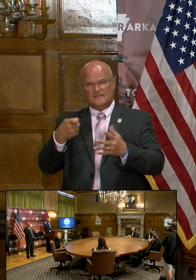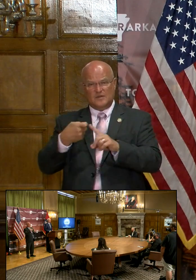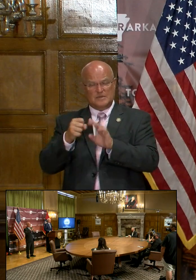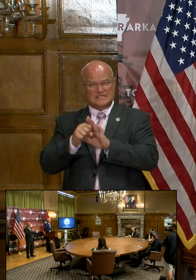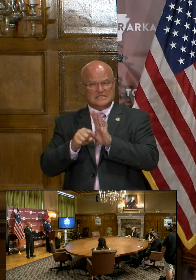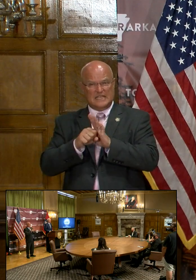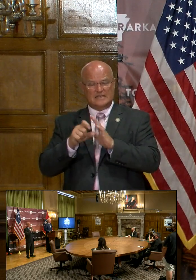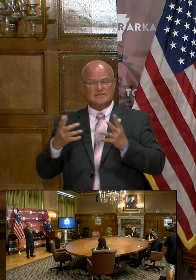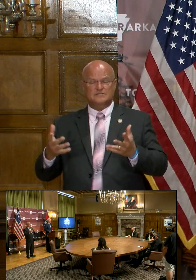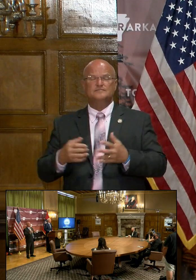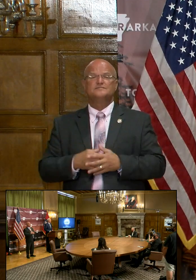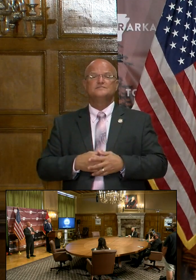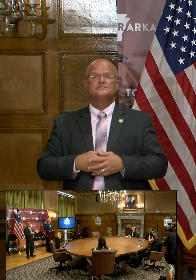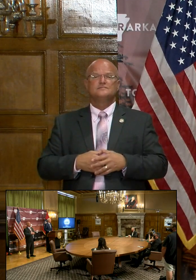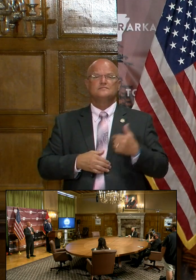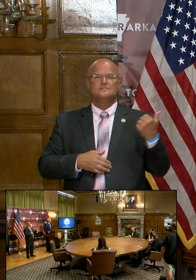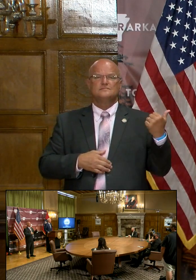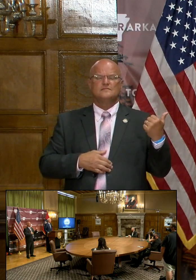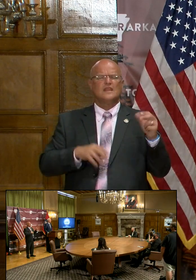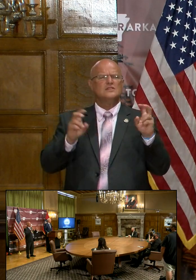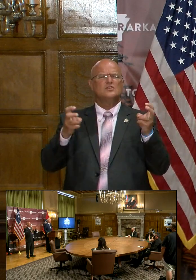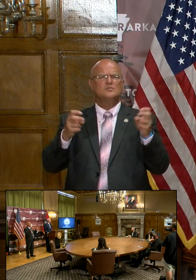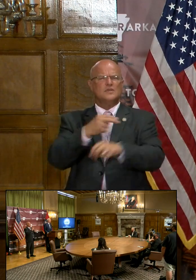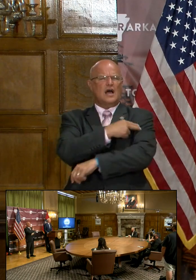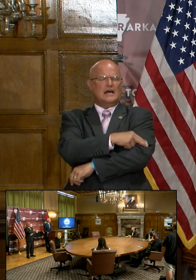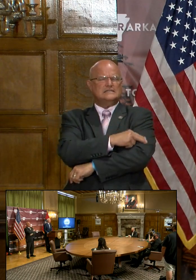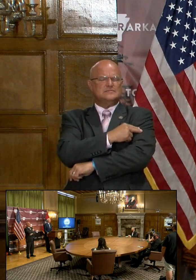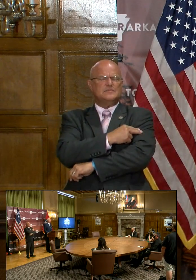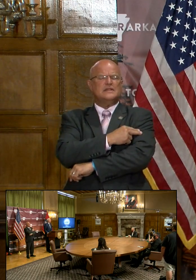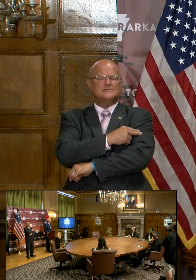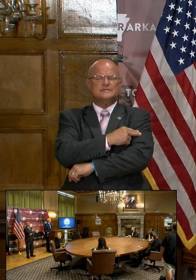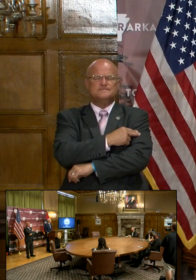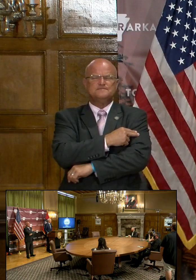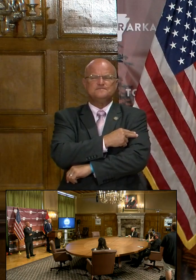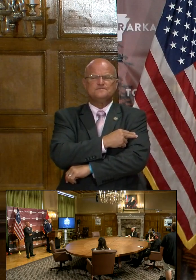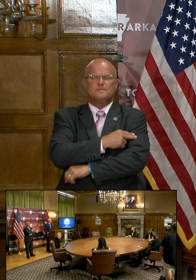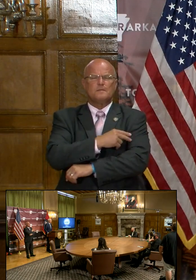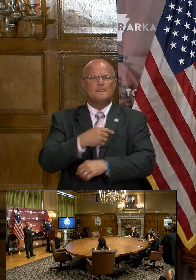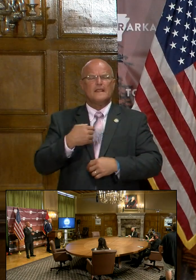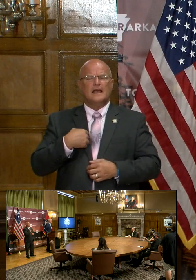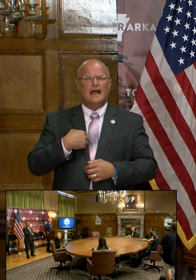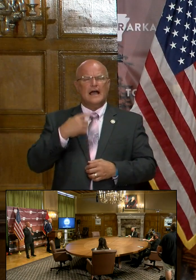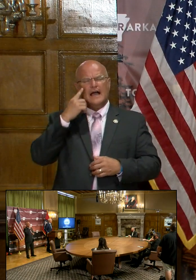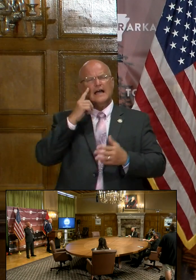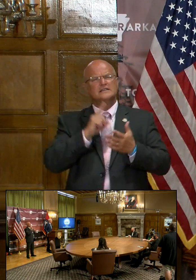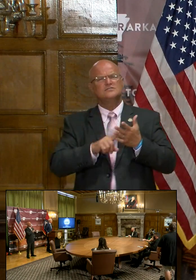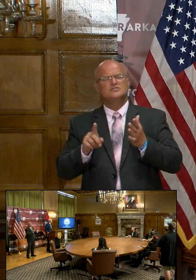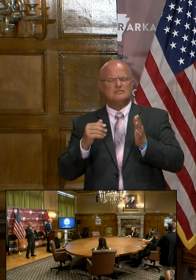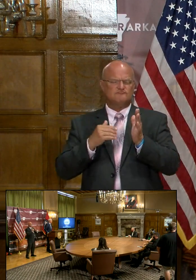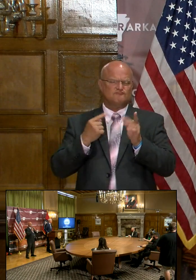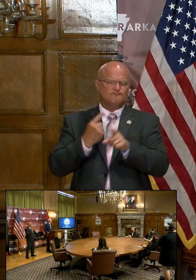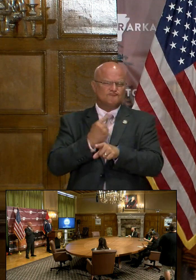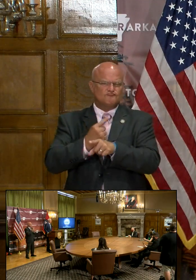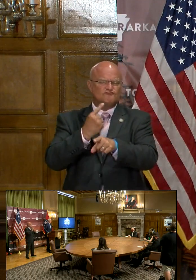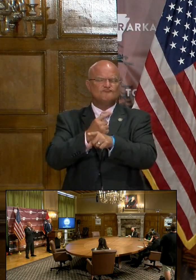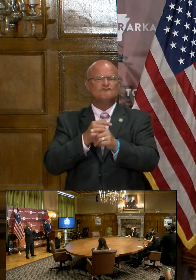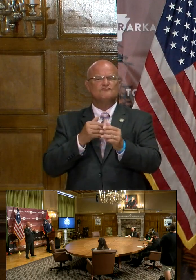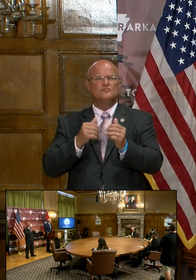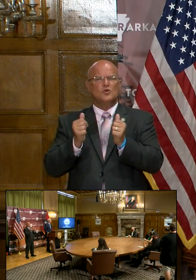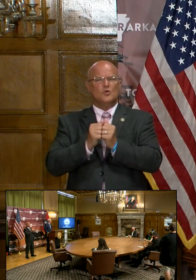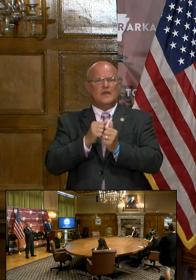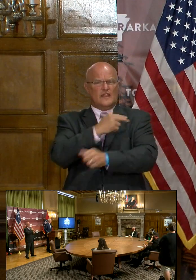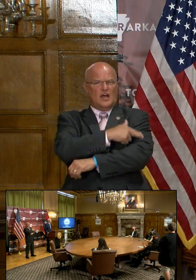state? Thank you. In terms of hospitals, I check in fairly regularly with